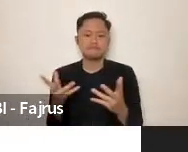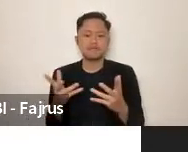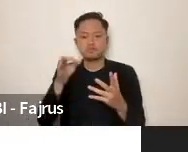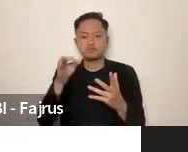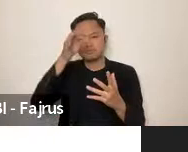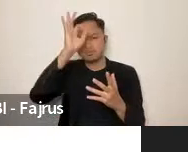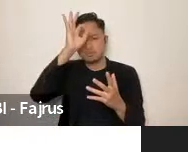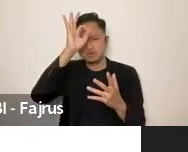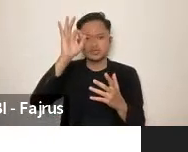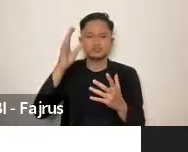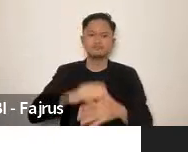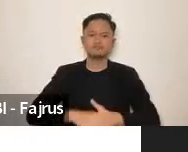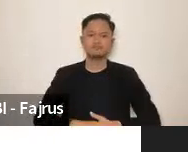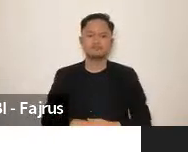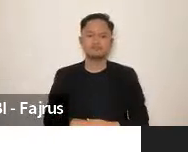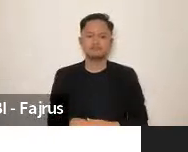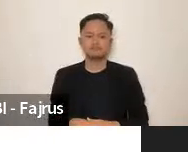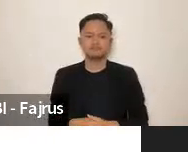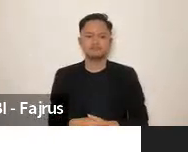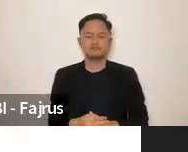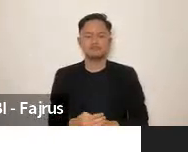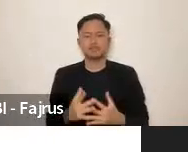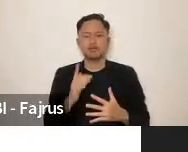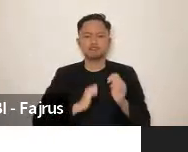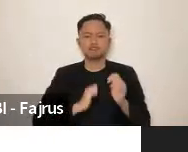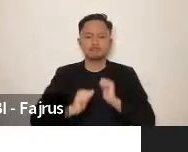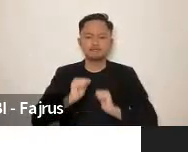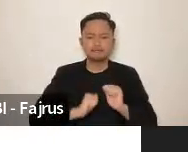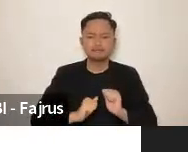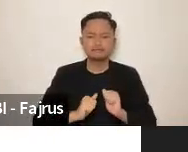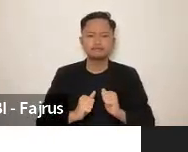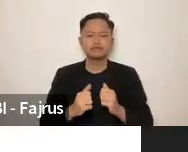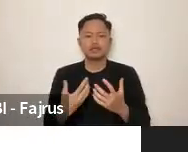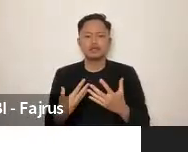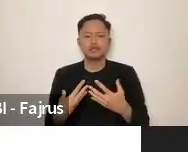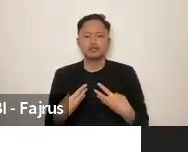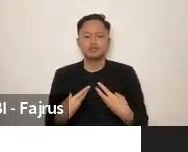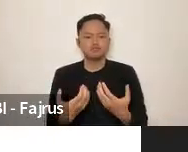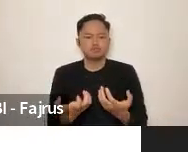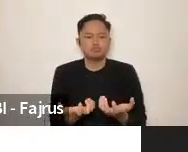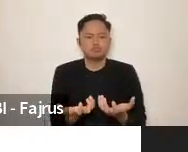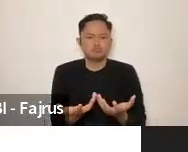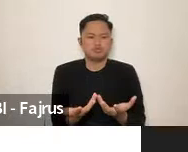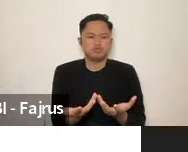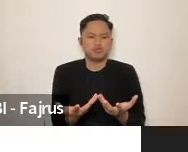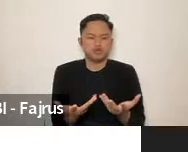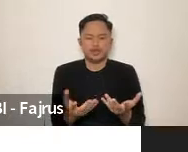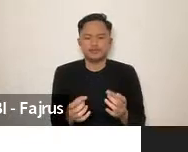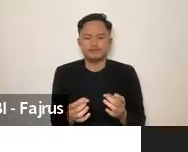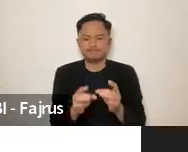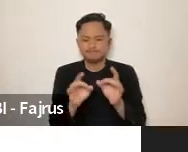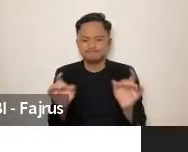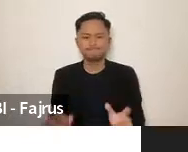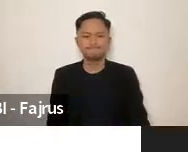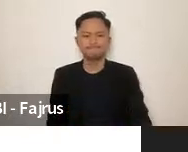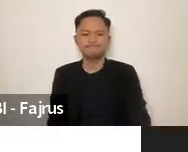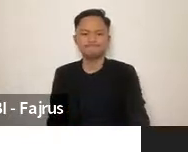way, whereas the unknown actors tend to act in tandem with and act against critics of government policy,